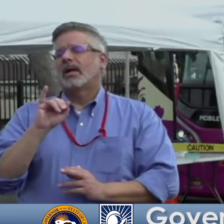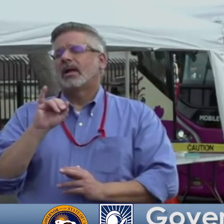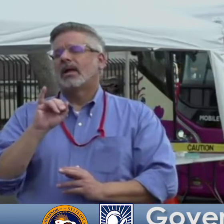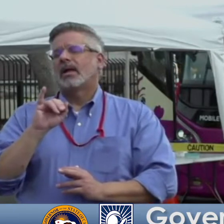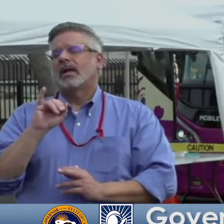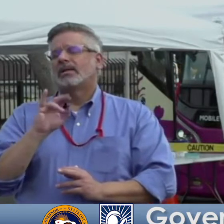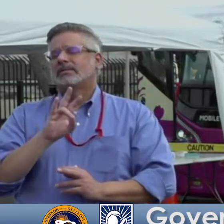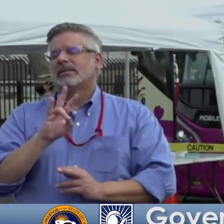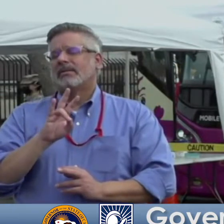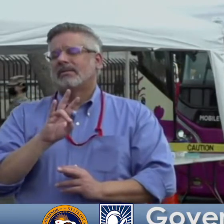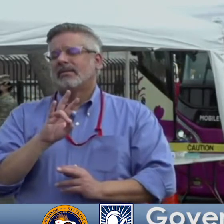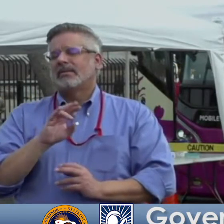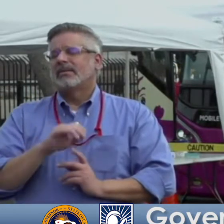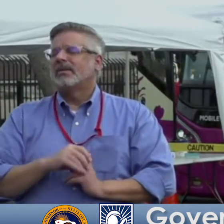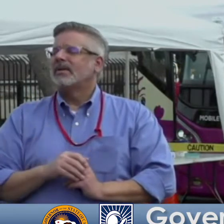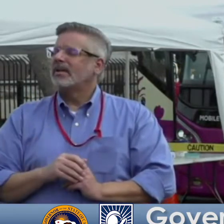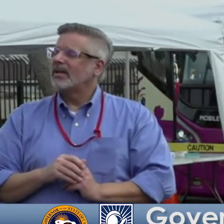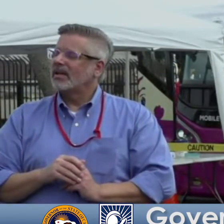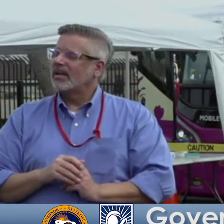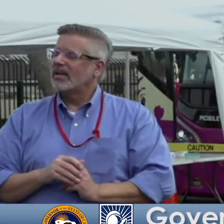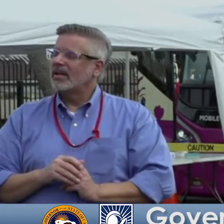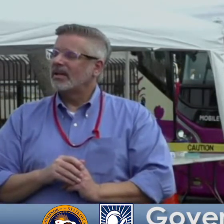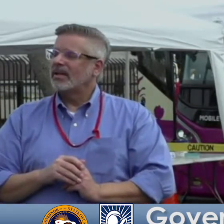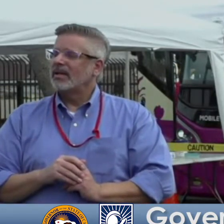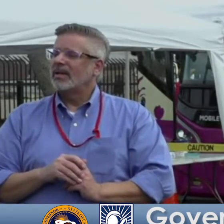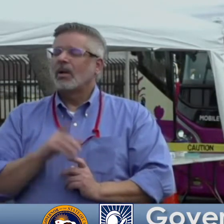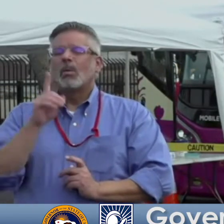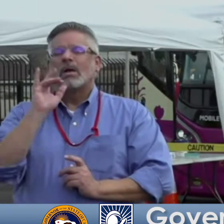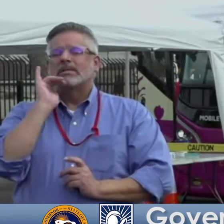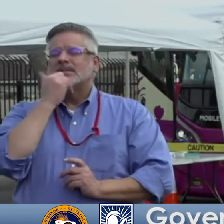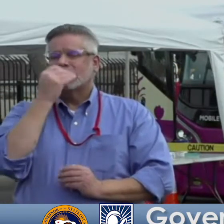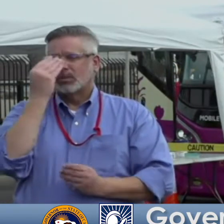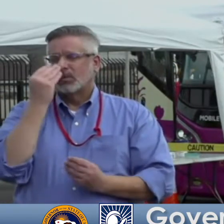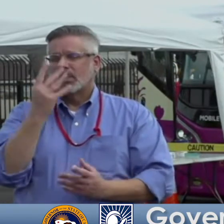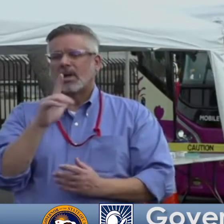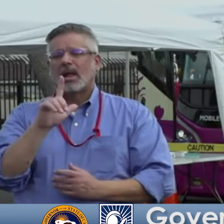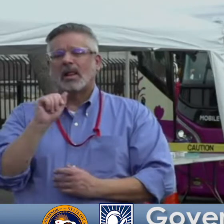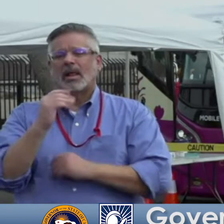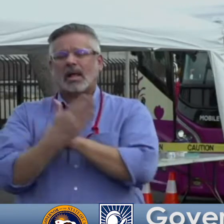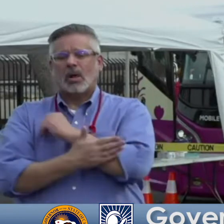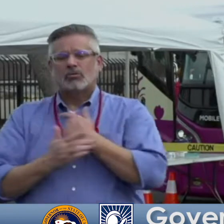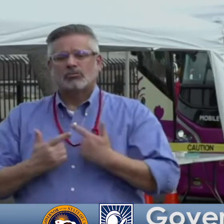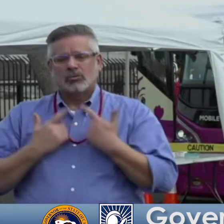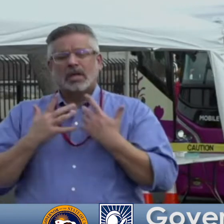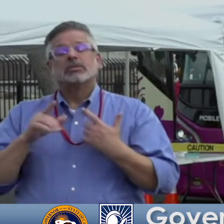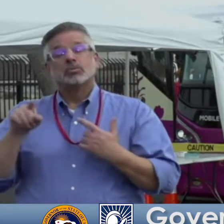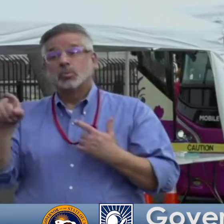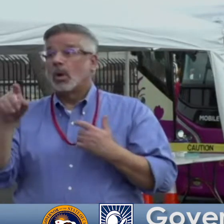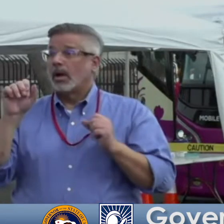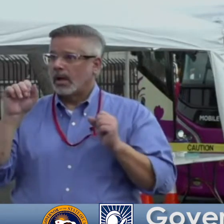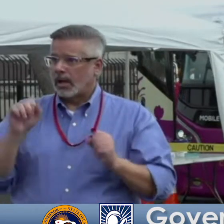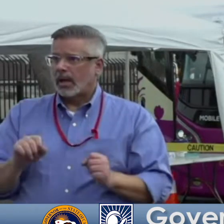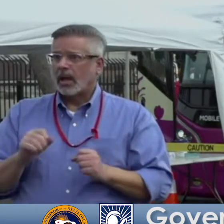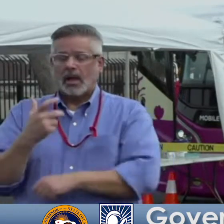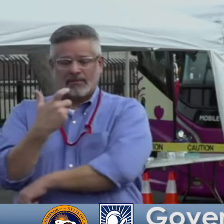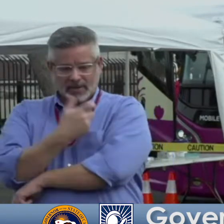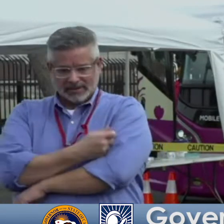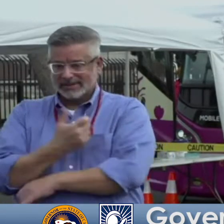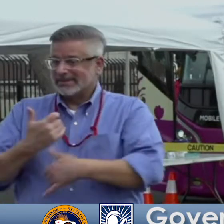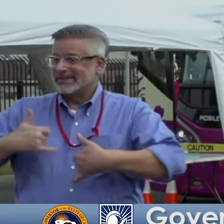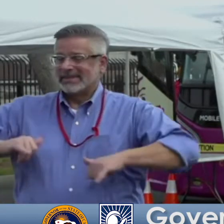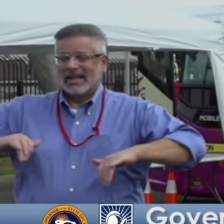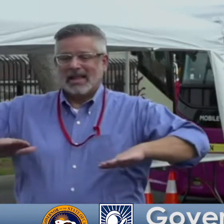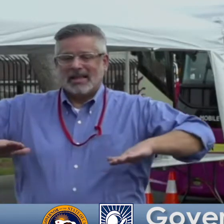Haskell. Talked a lot about misinformation. There's 1.9 million LA County residents who are eligible to get vaccinated, still have